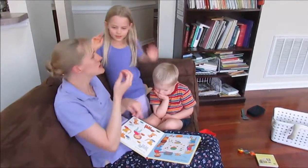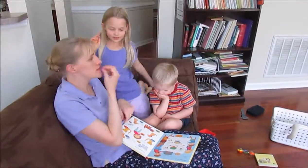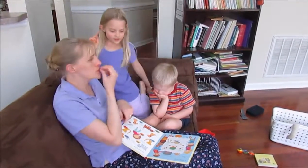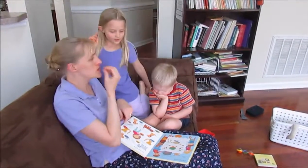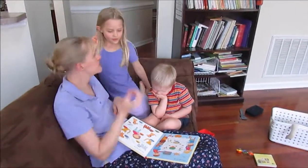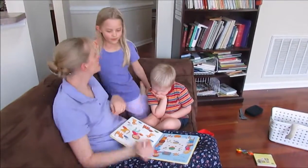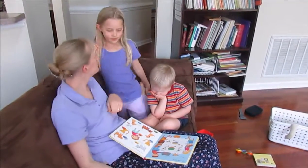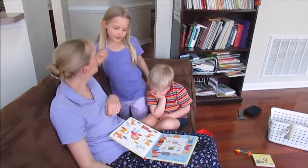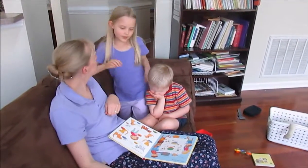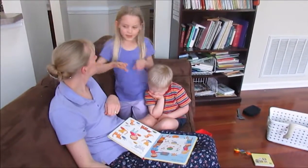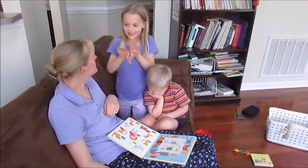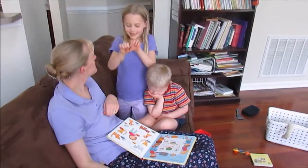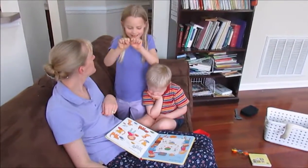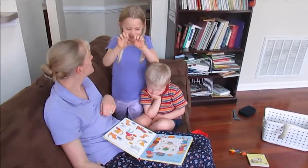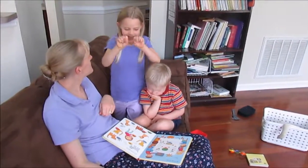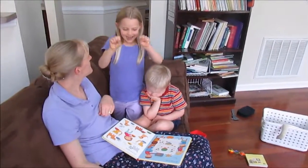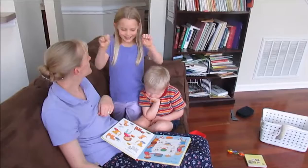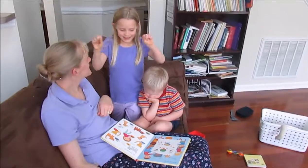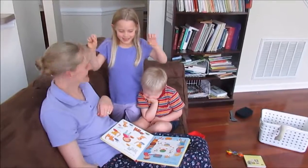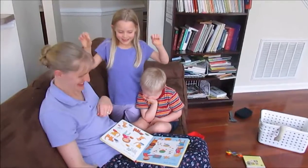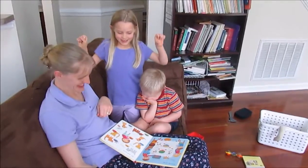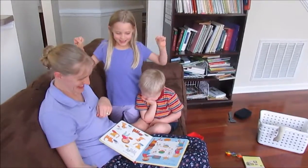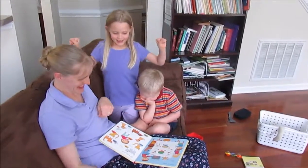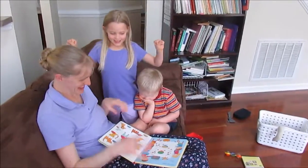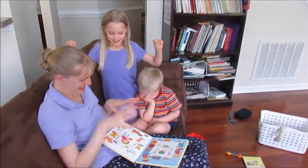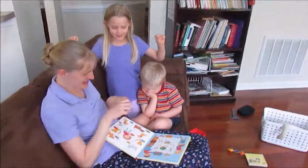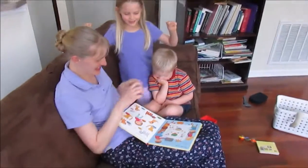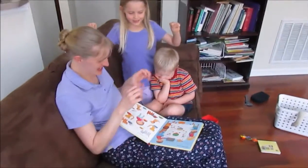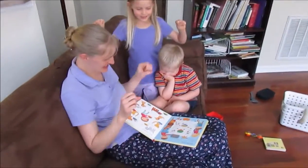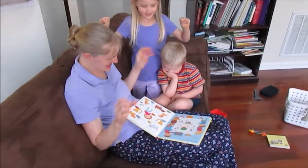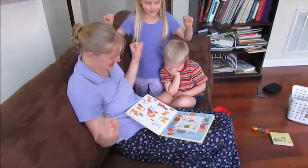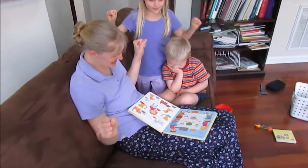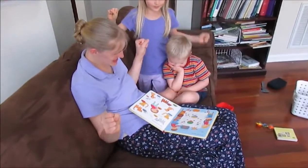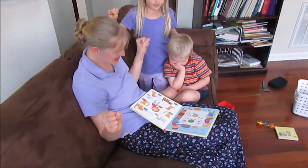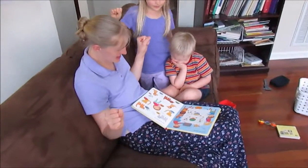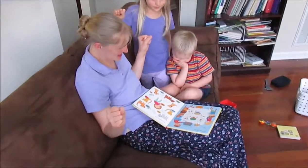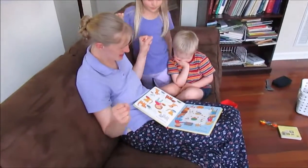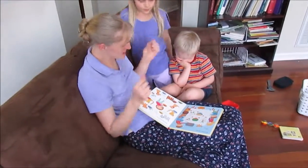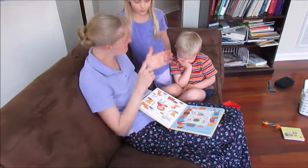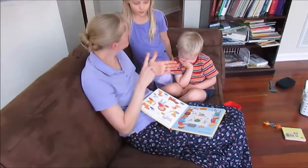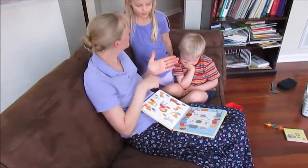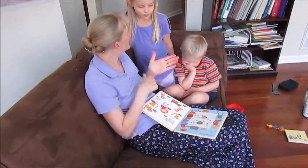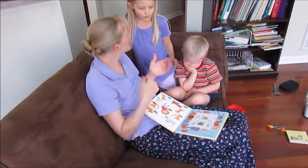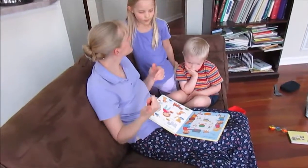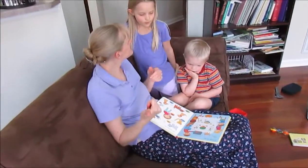of food? Sausages. Sausages. What else?